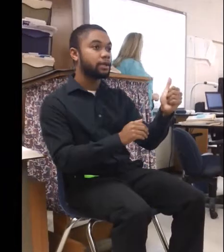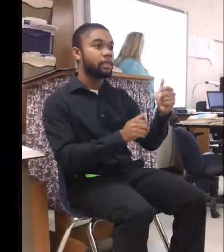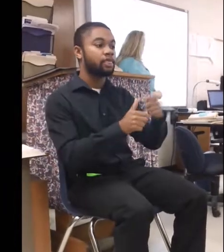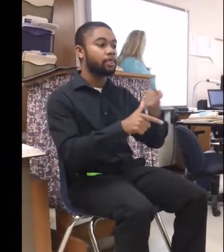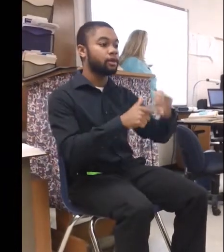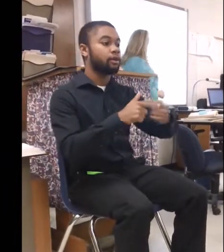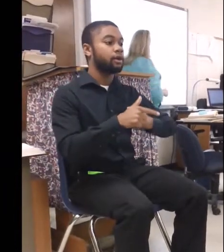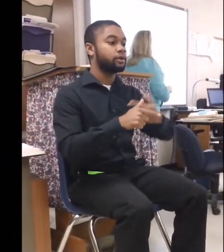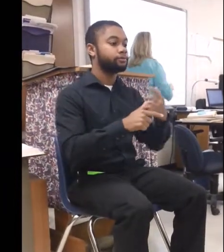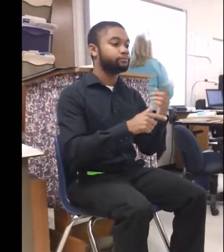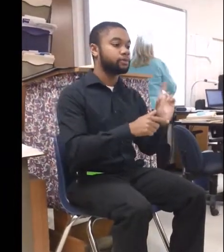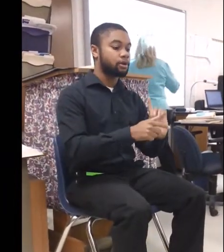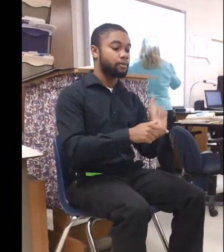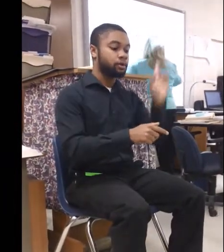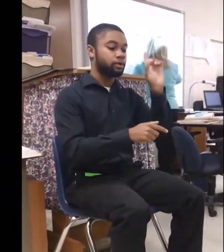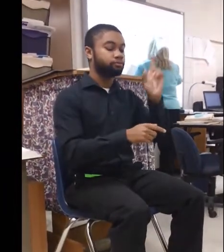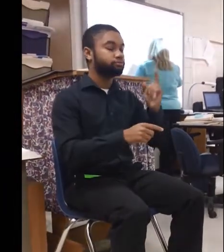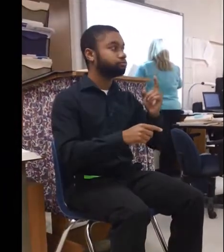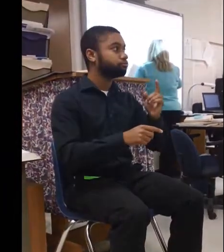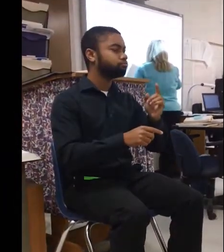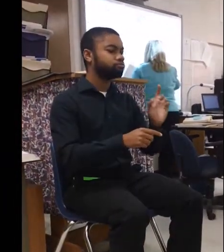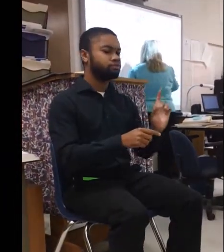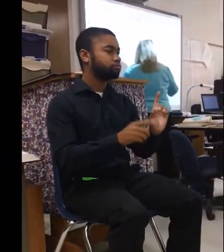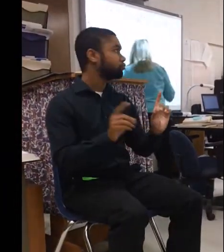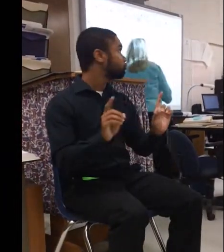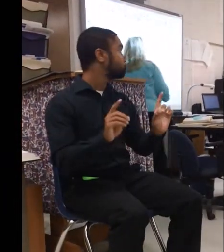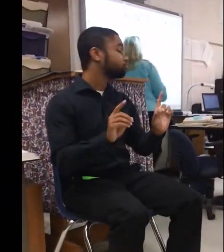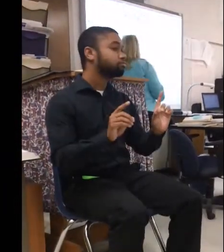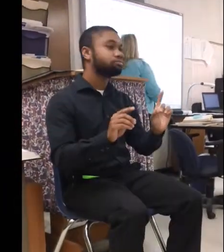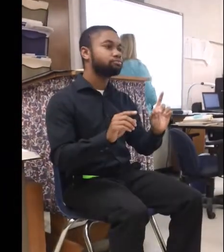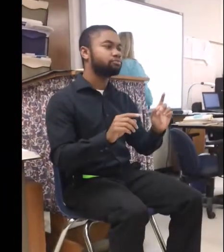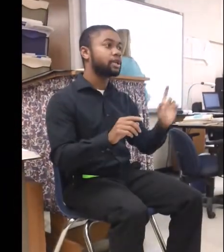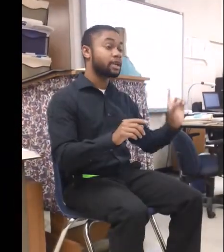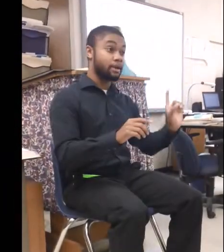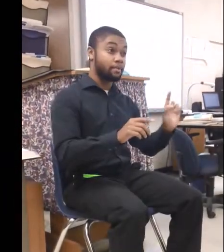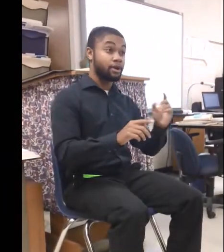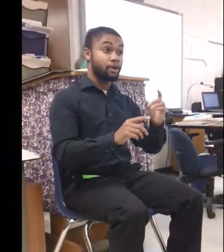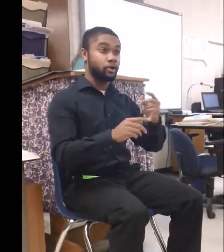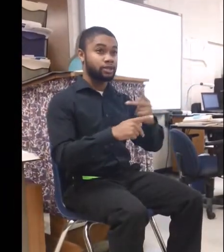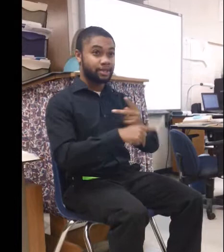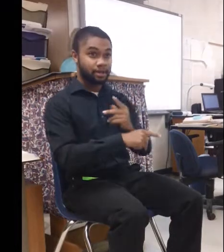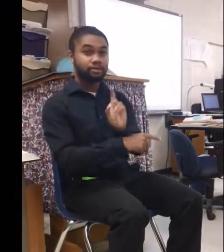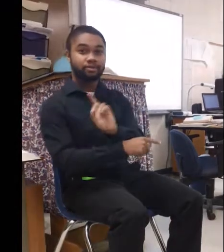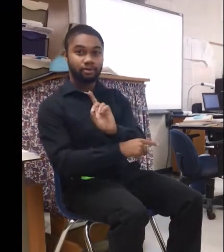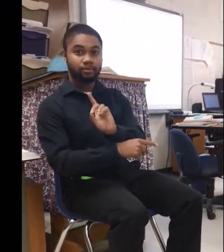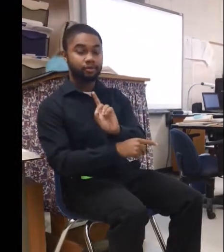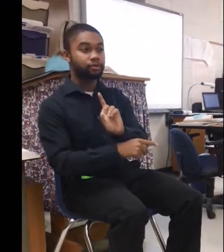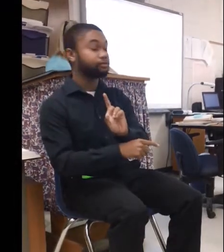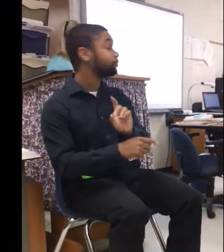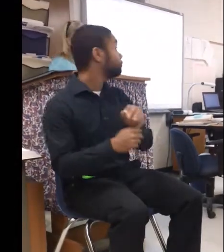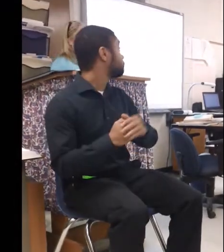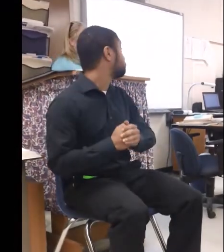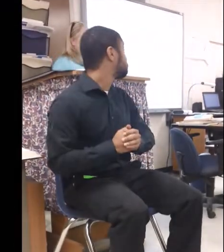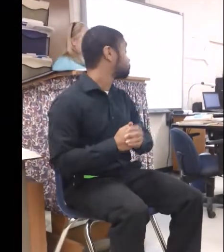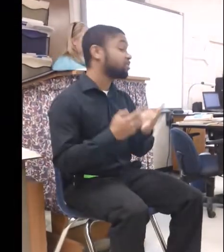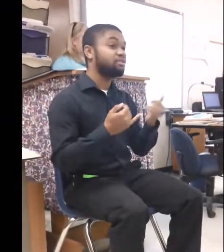multiply denominator times denominator, and you get B. Hold on, stop recording. I'm finished.